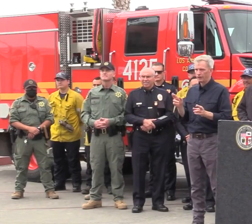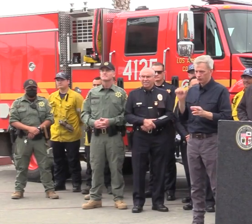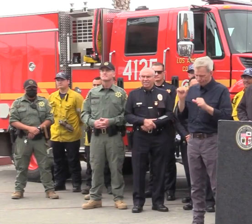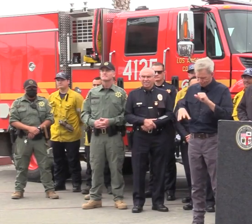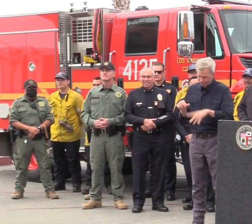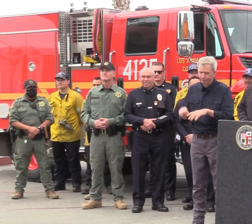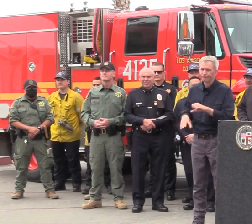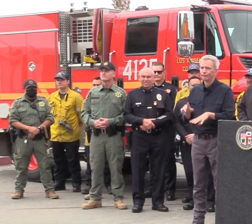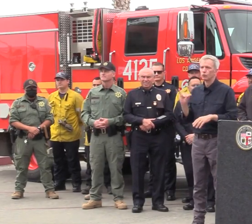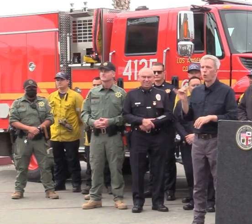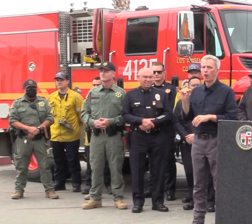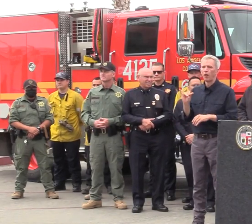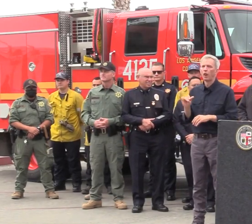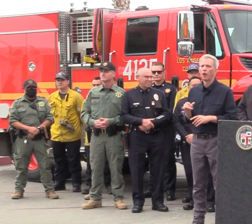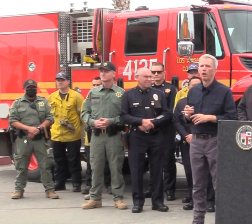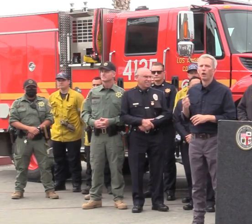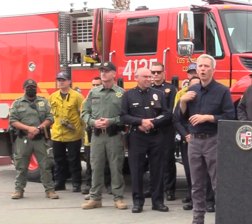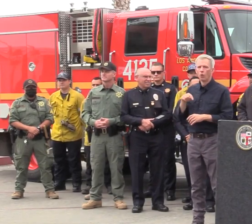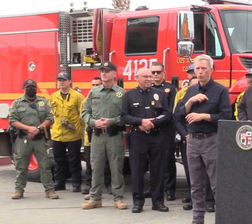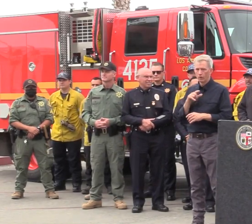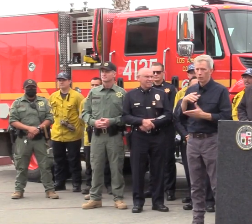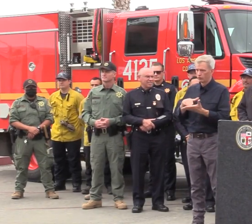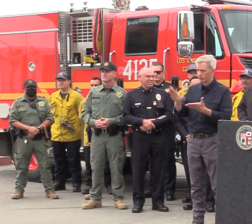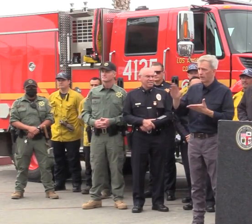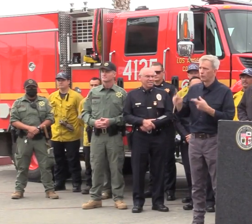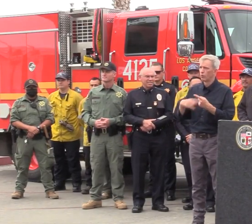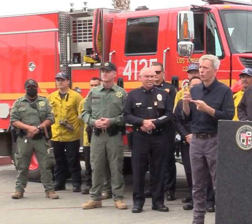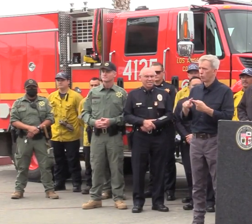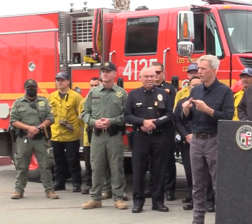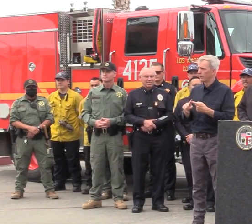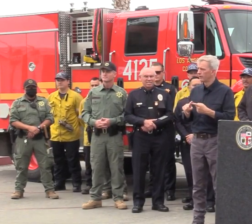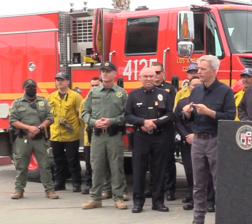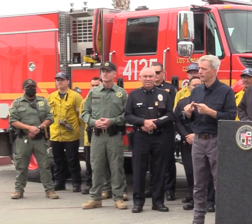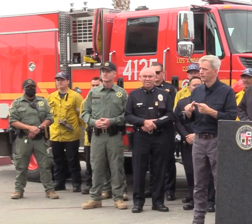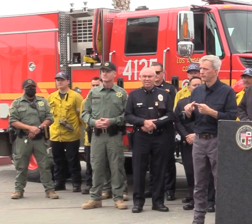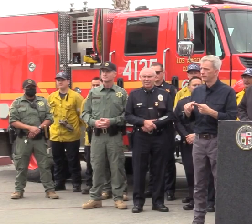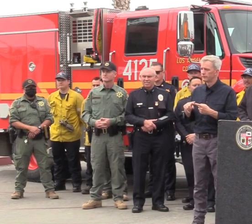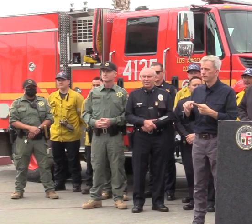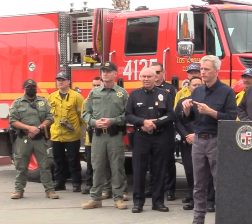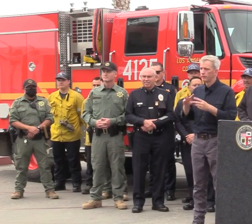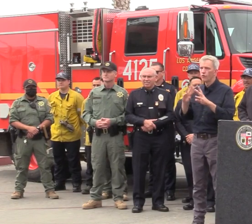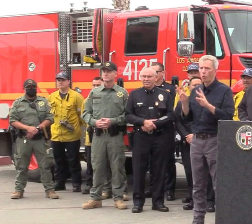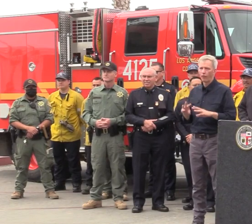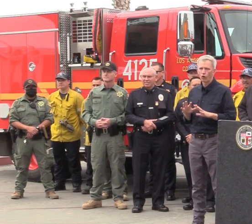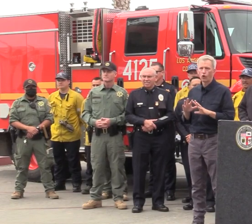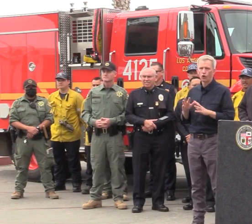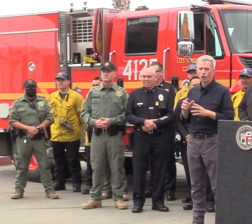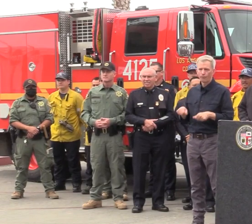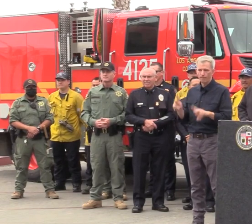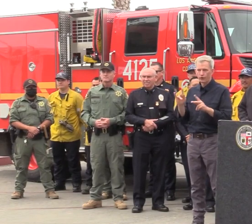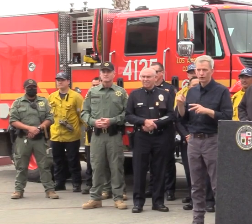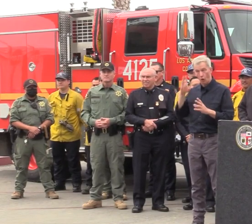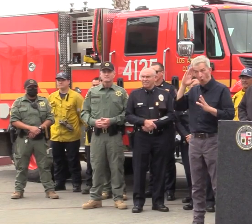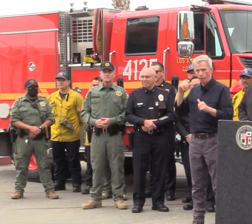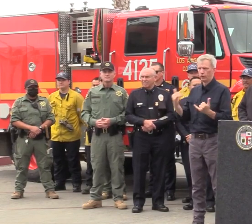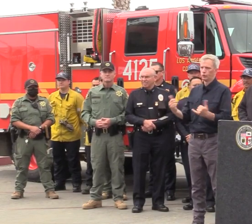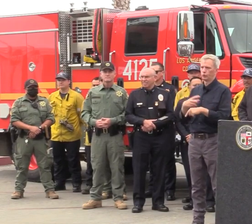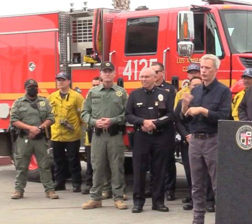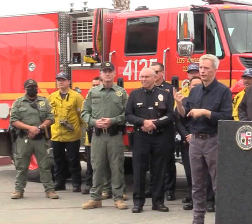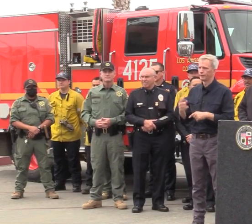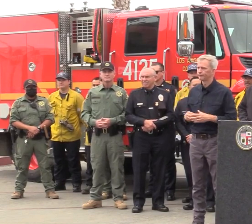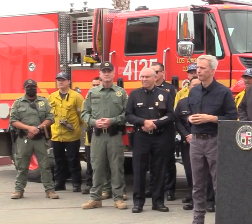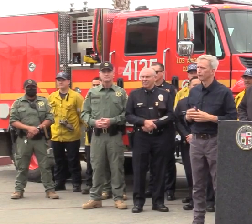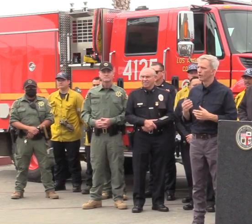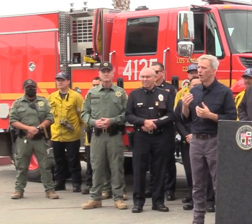will deploy that as soon as weather permits, hopefully today. Lastly, we've got 540 personnel on